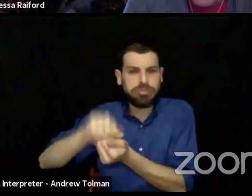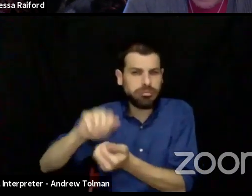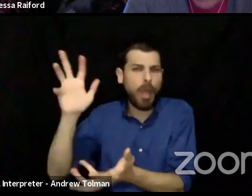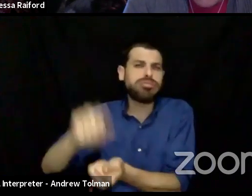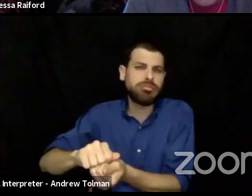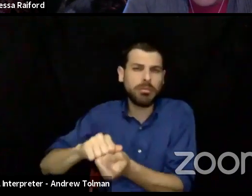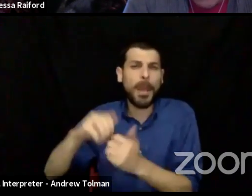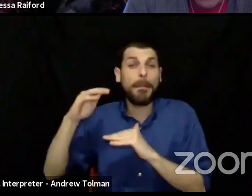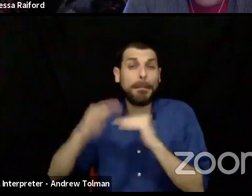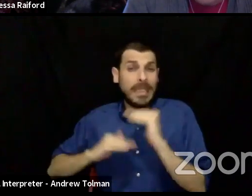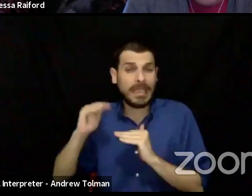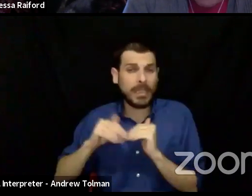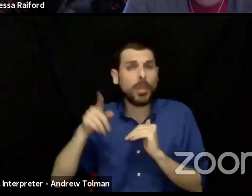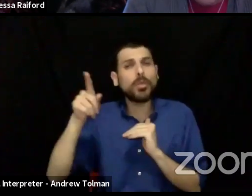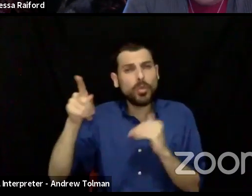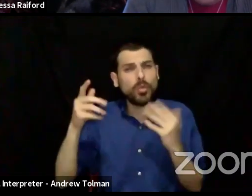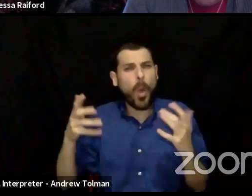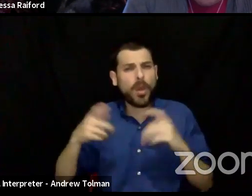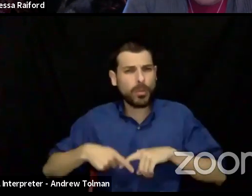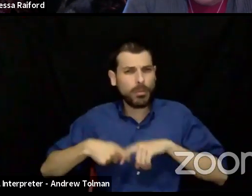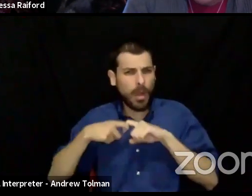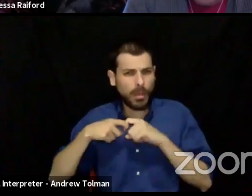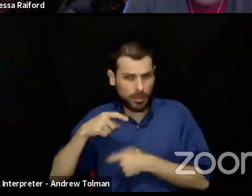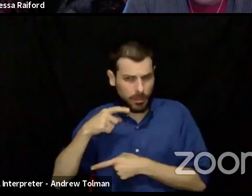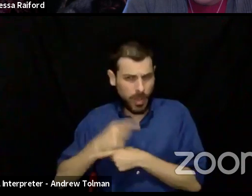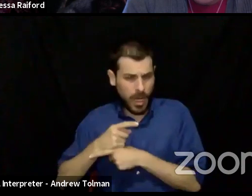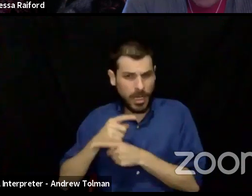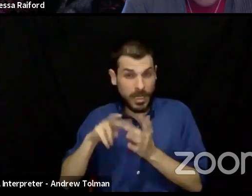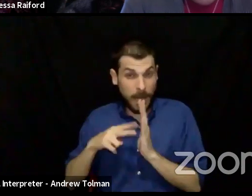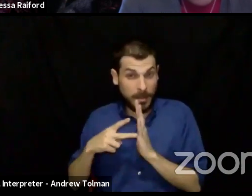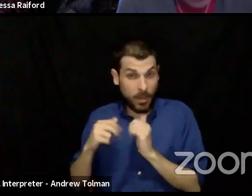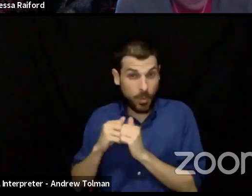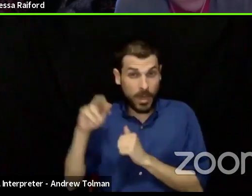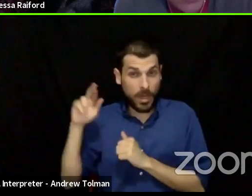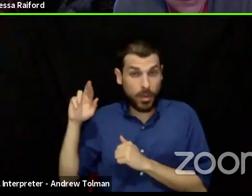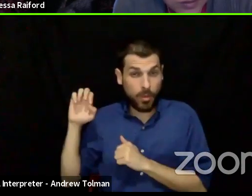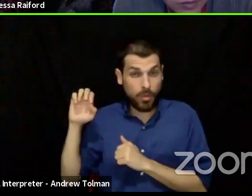which I'm sure you know you're referring to the residential infill project, but